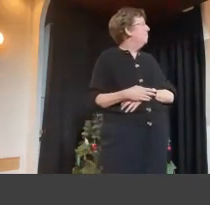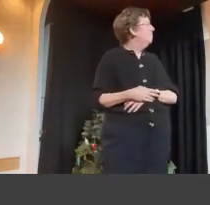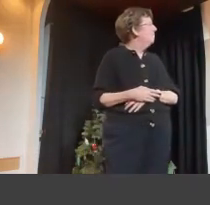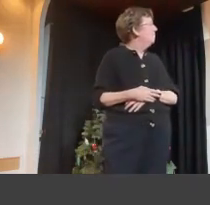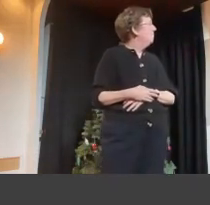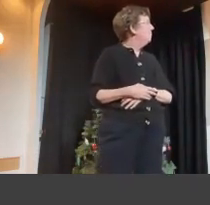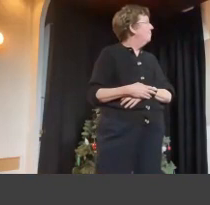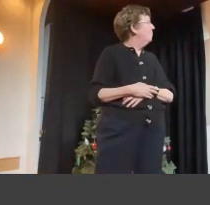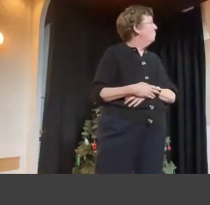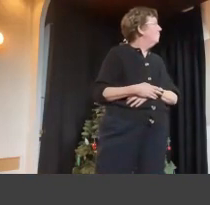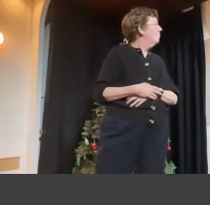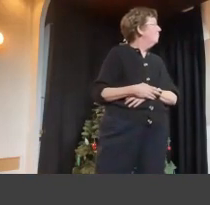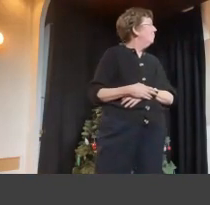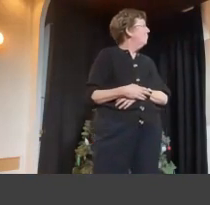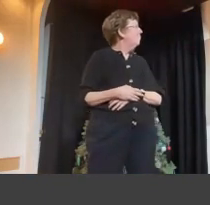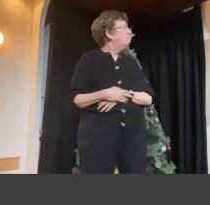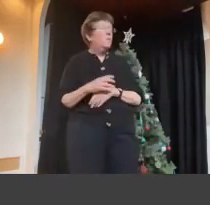in 2024.